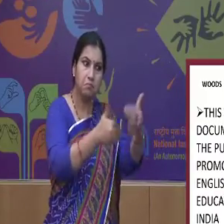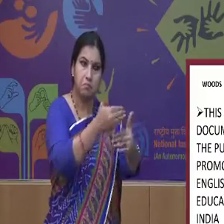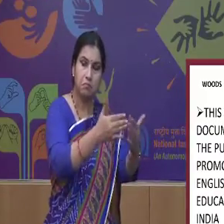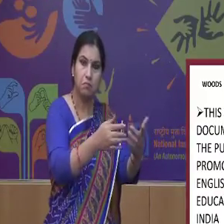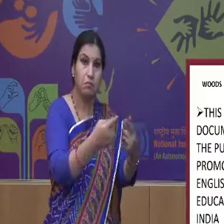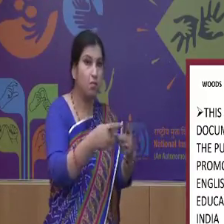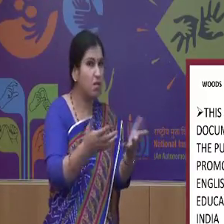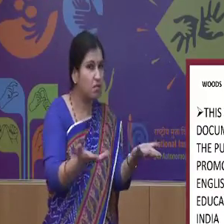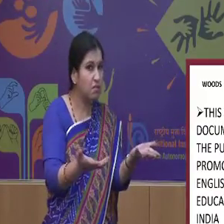But